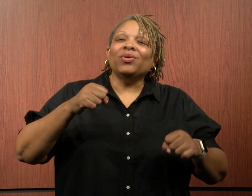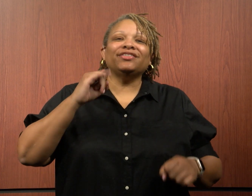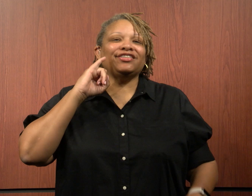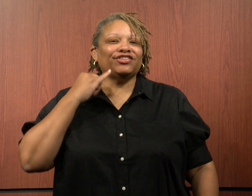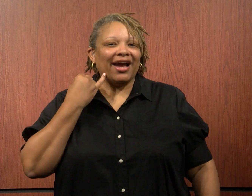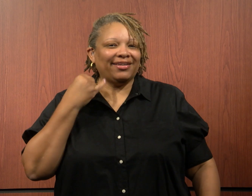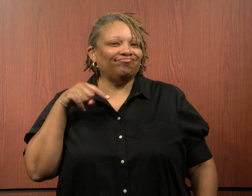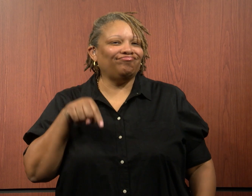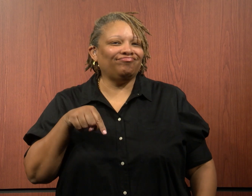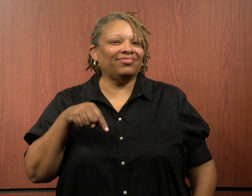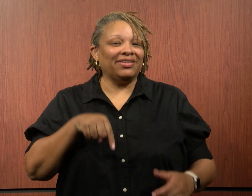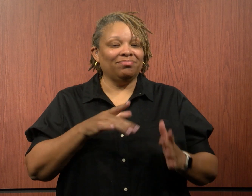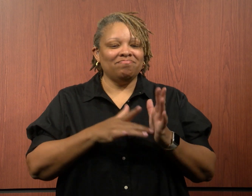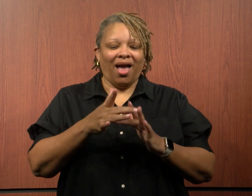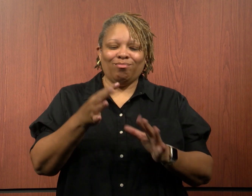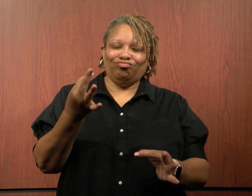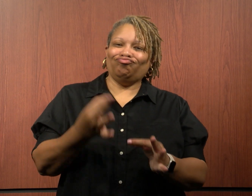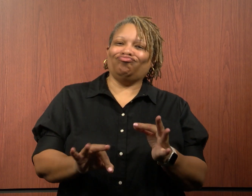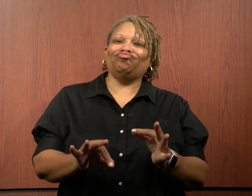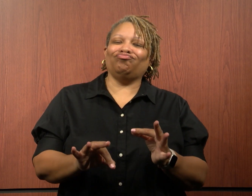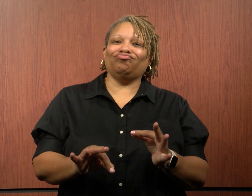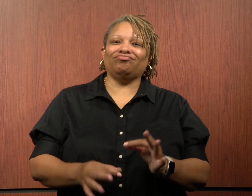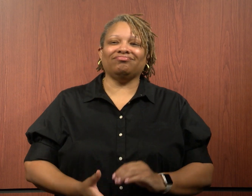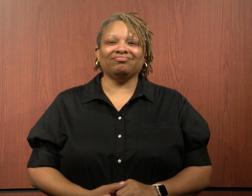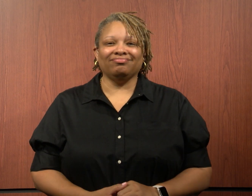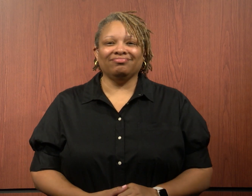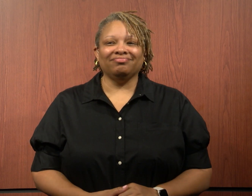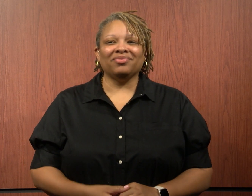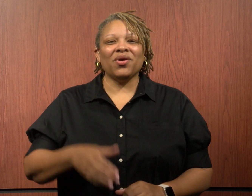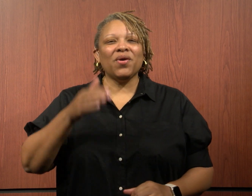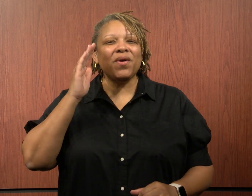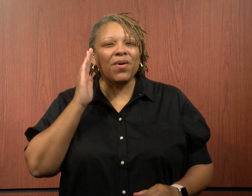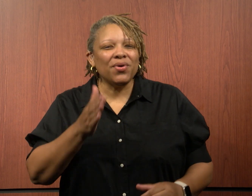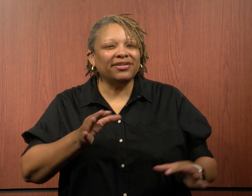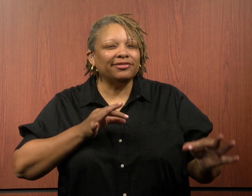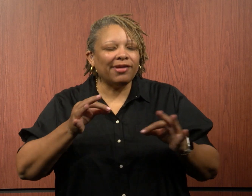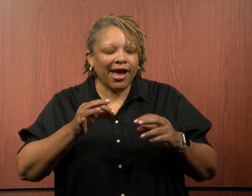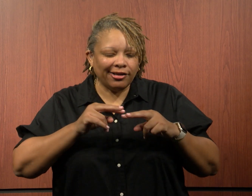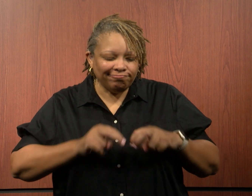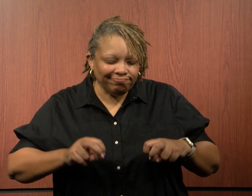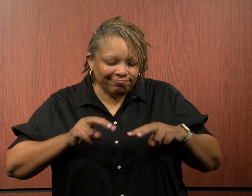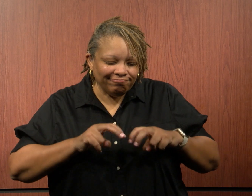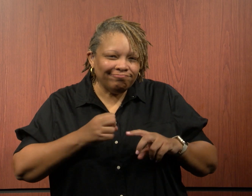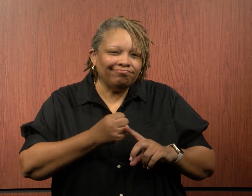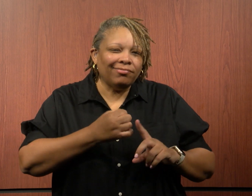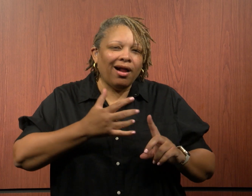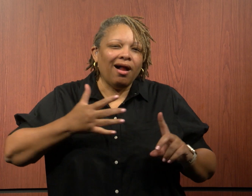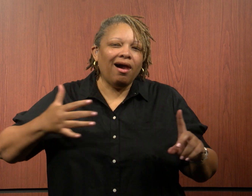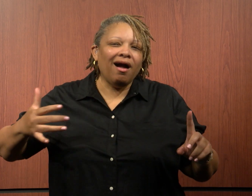your host, Jackie Adewale, and this is the Bible Basics Podcast, where weekly we break down the Bible